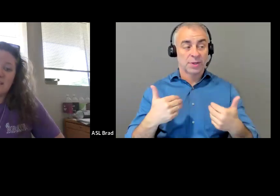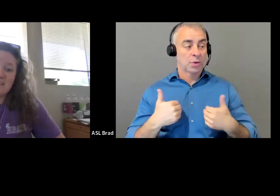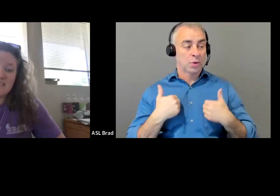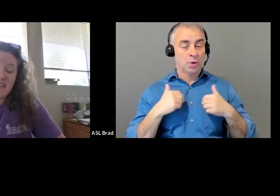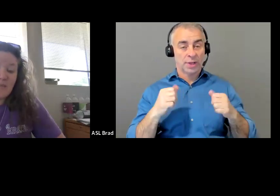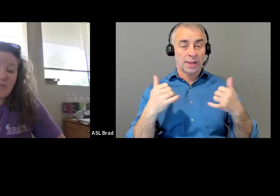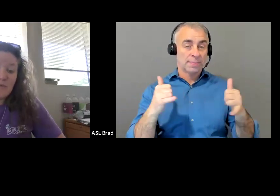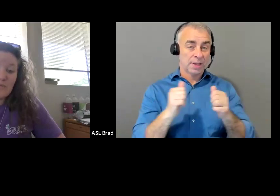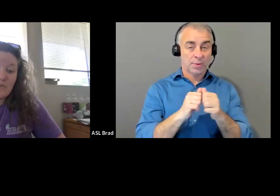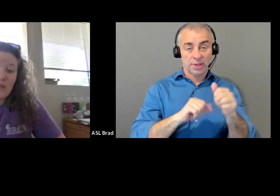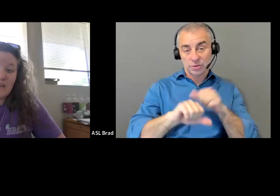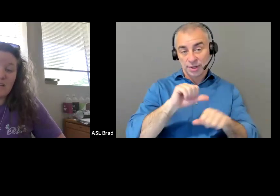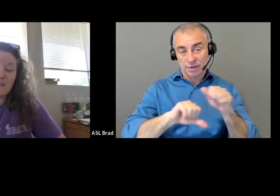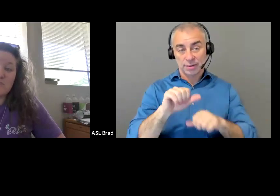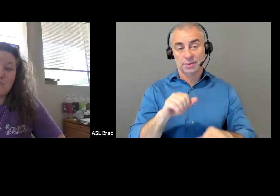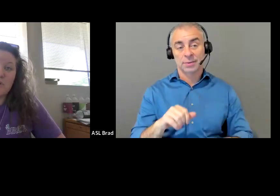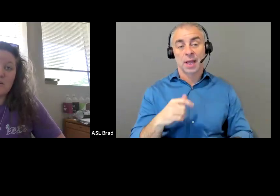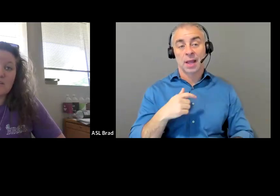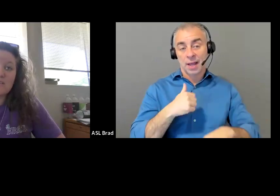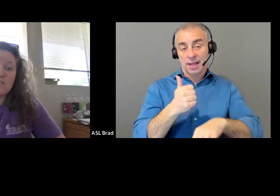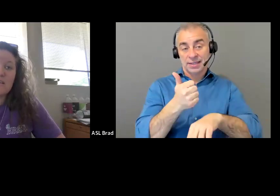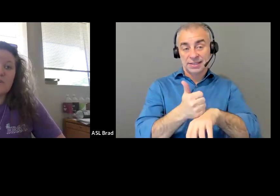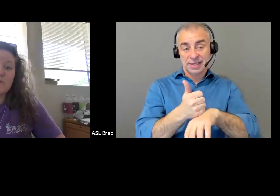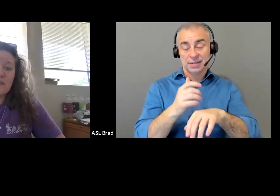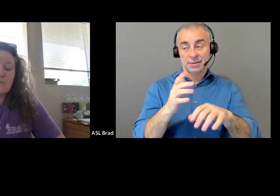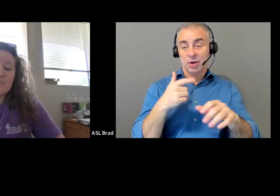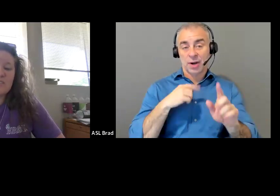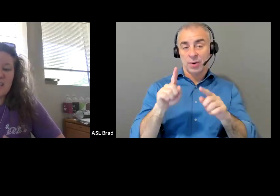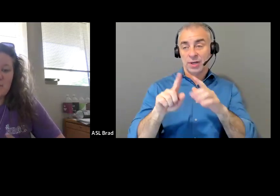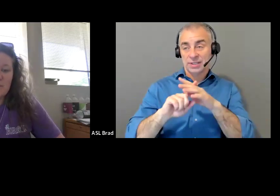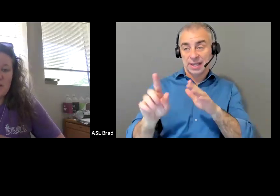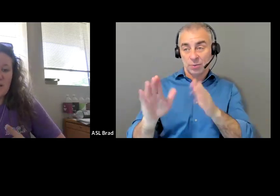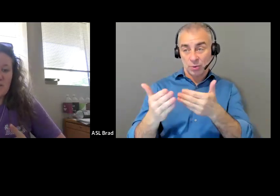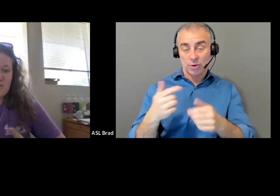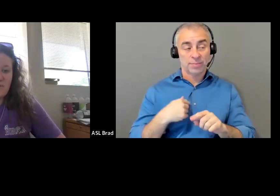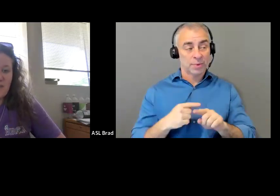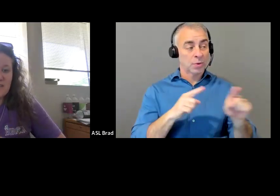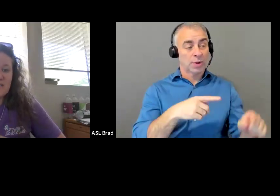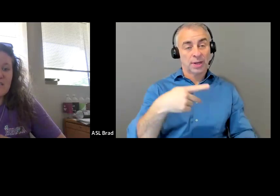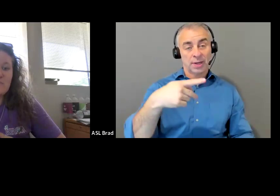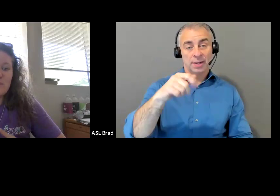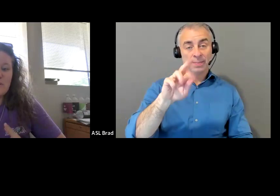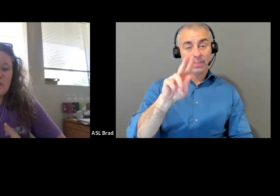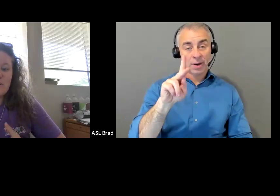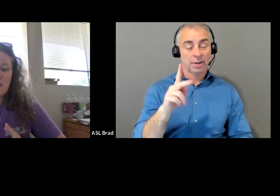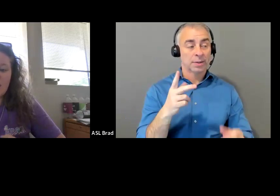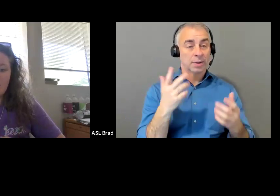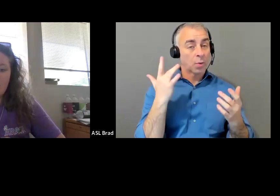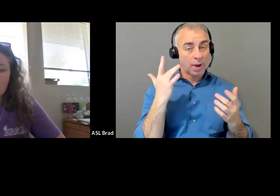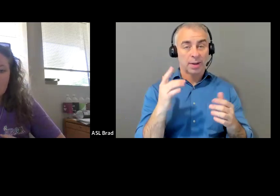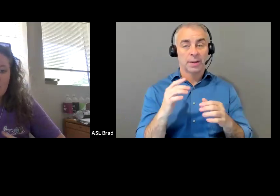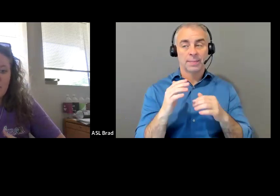other. I have done an escape room and gone to parks with them just to help them kind of cultivate team building